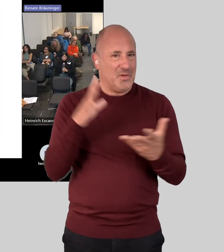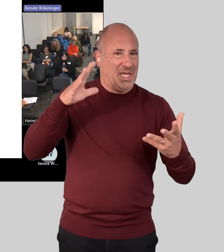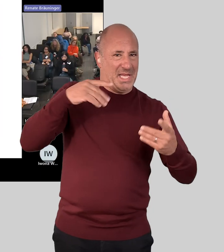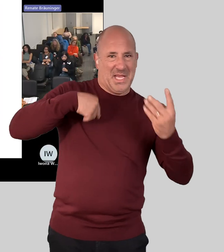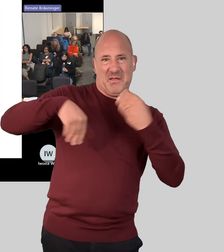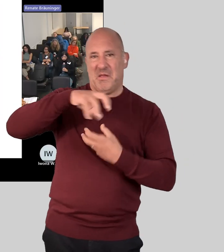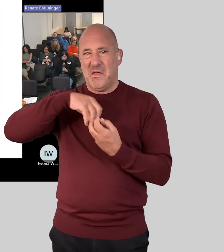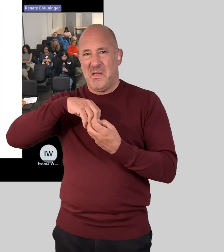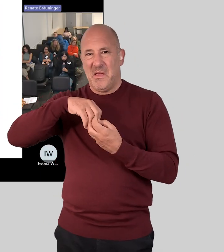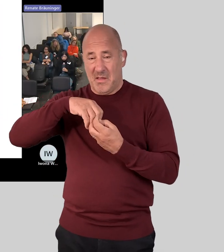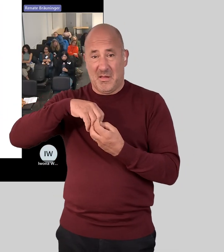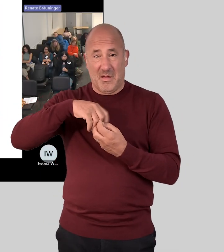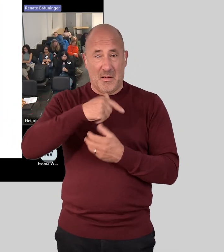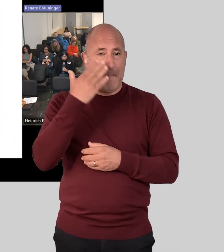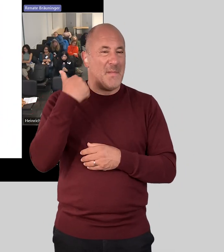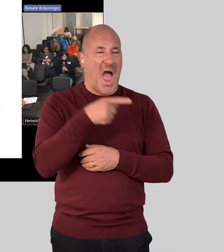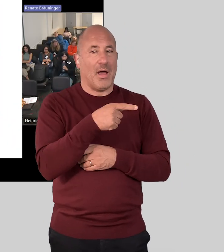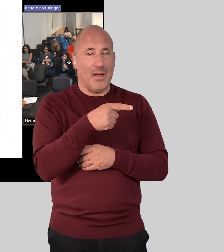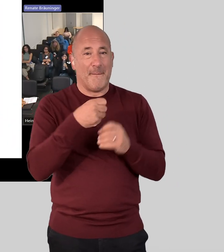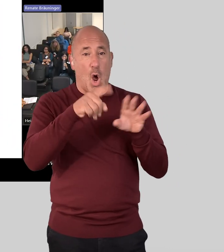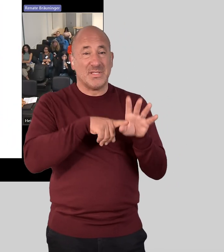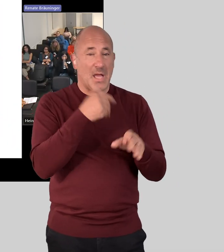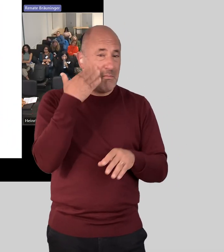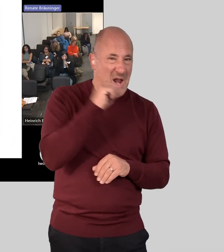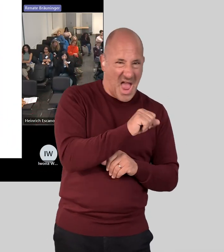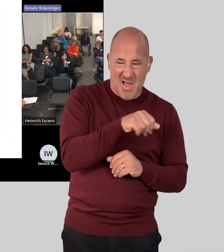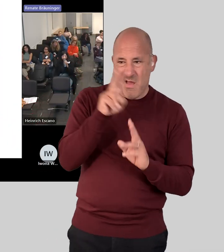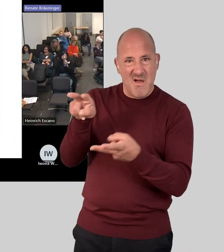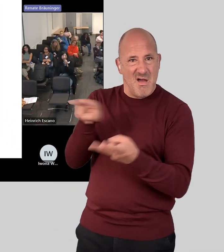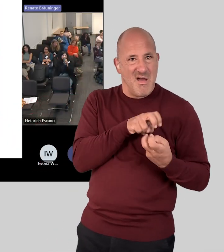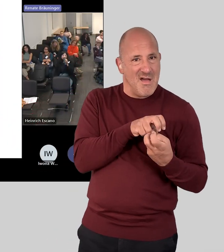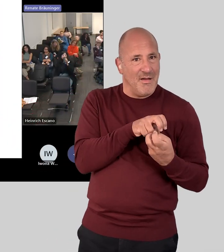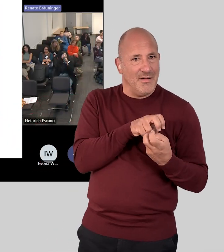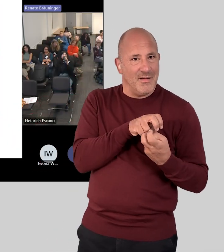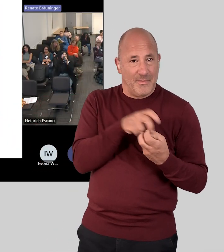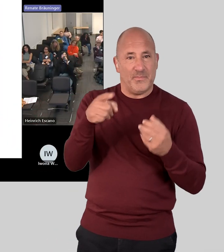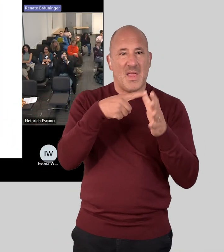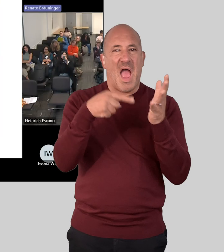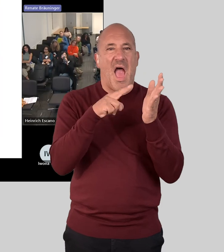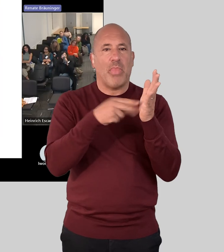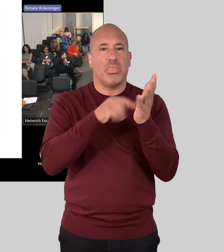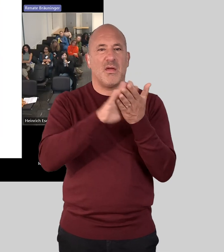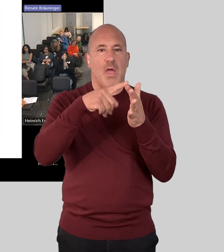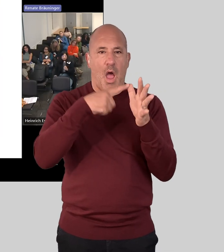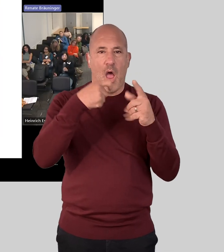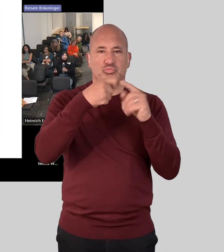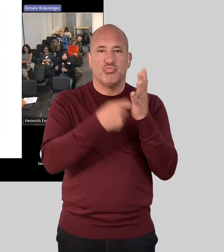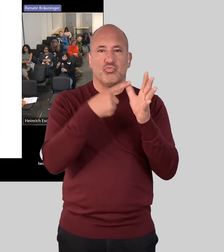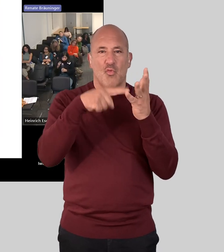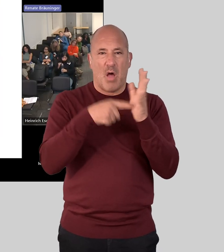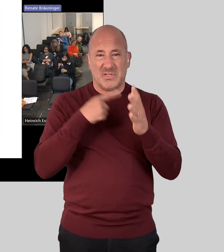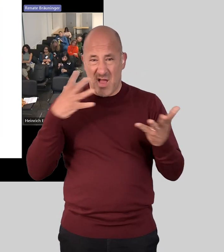the avant-garde has been appropriated by the black pop artist. Althea Crowd therefore